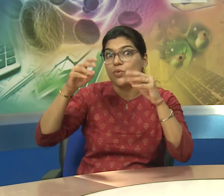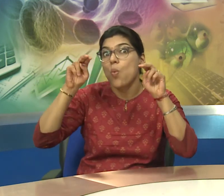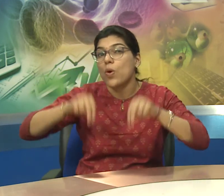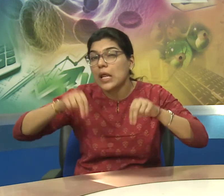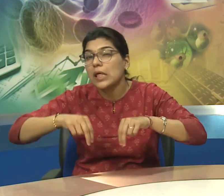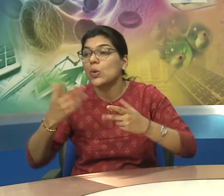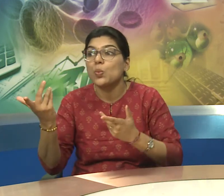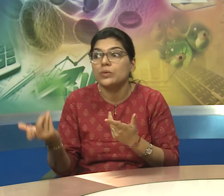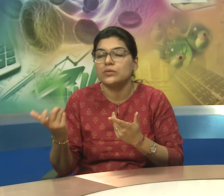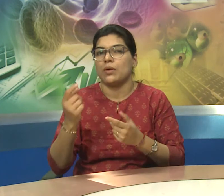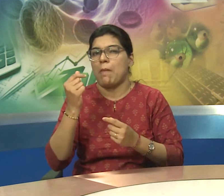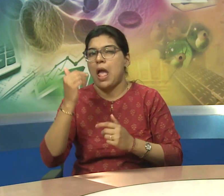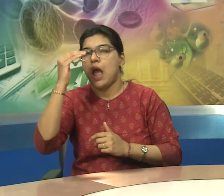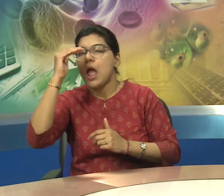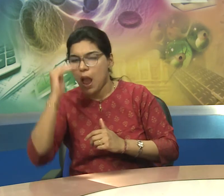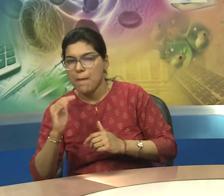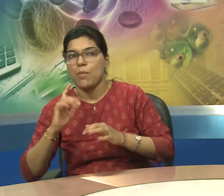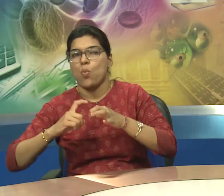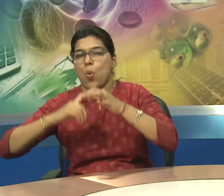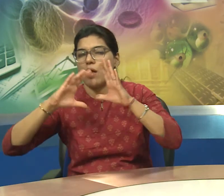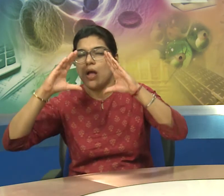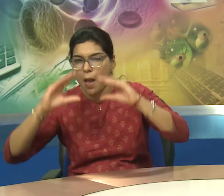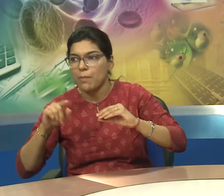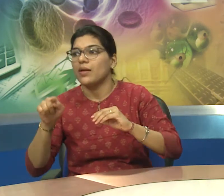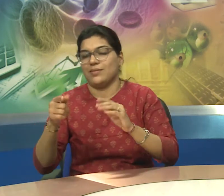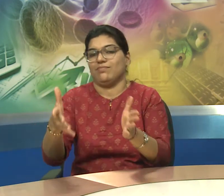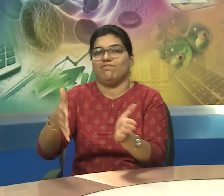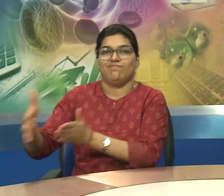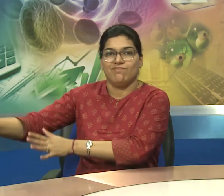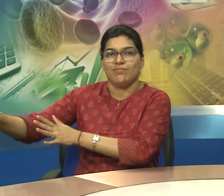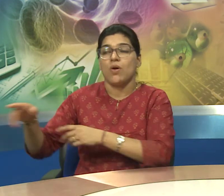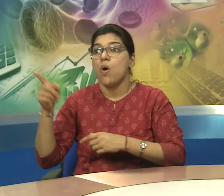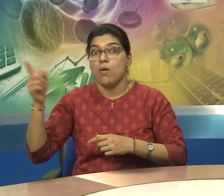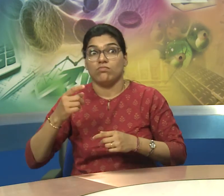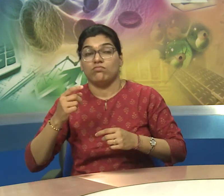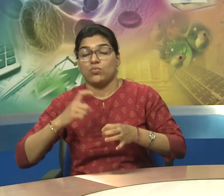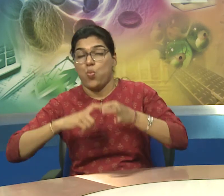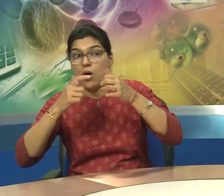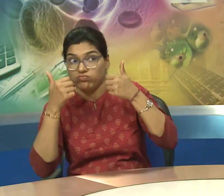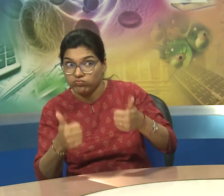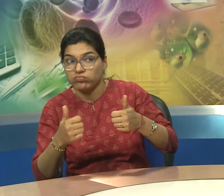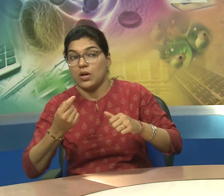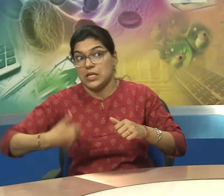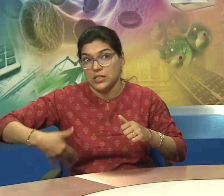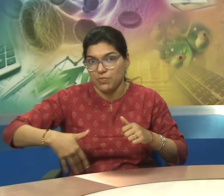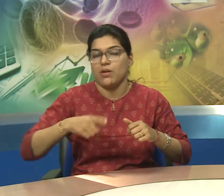He also undertakes packaging of goods which facilitates